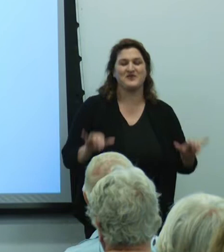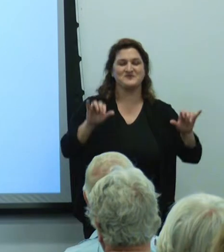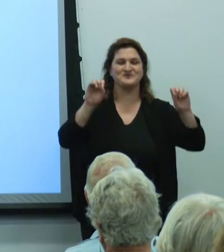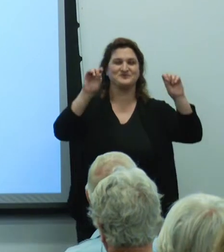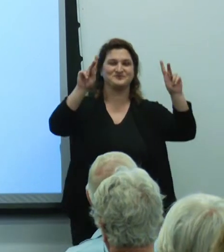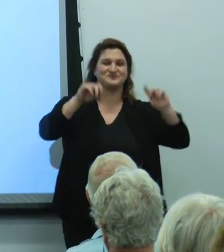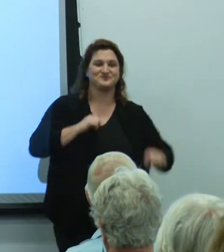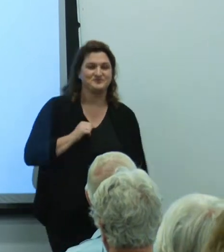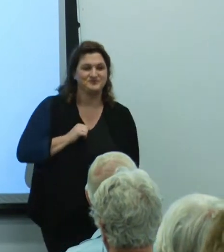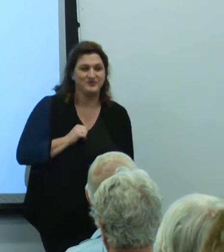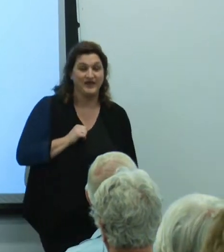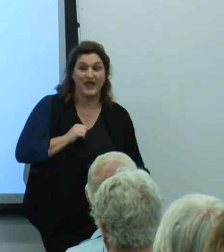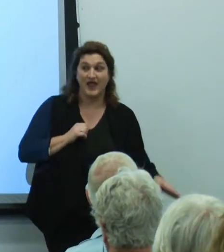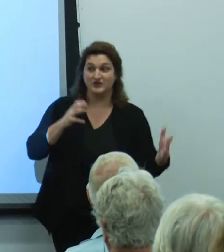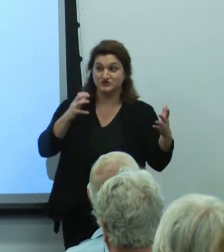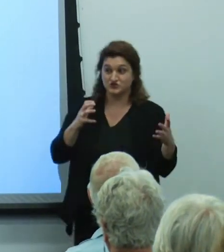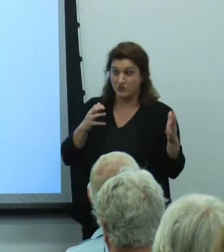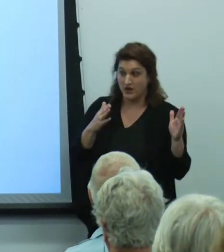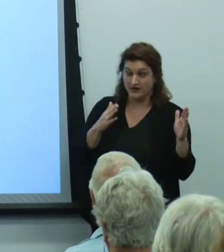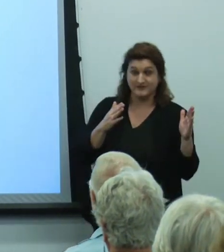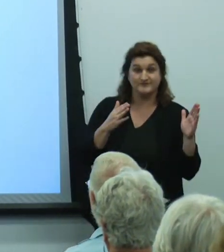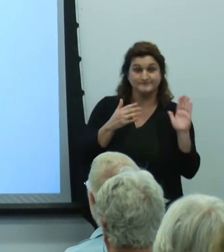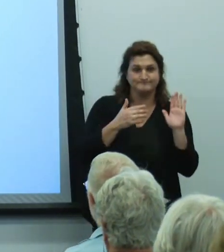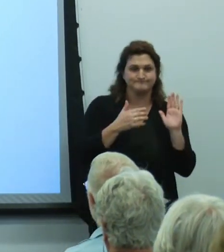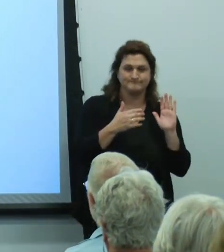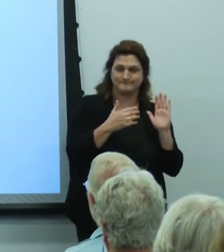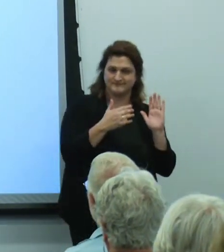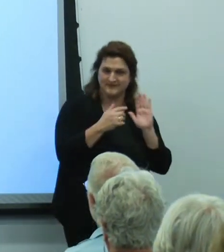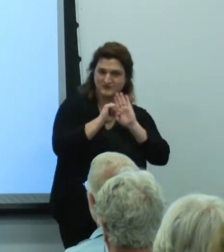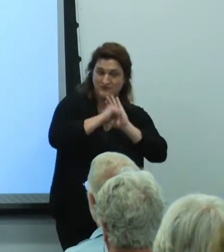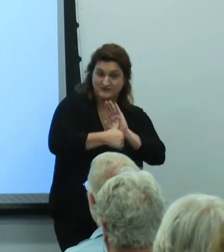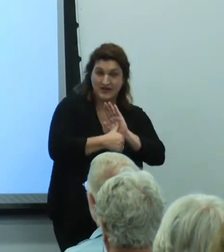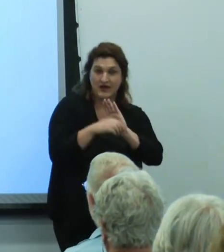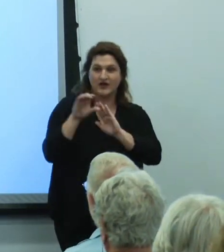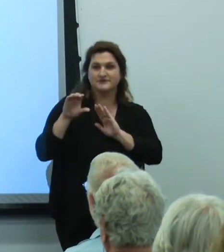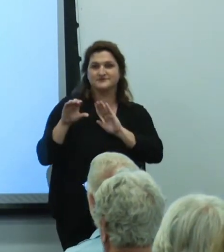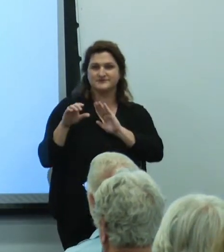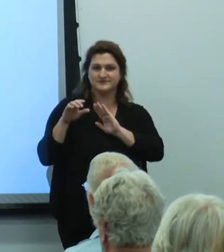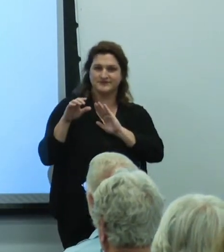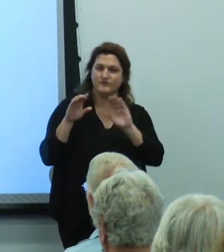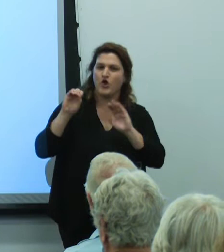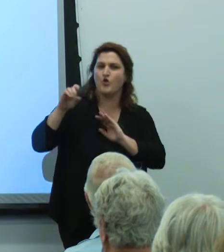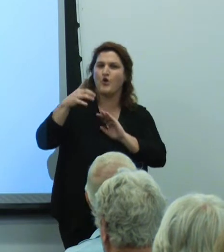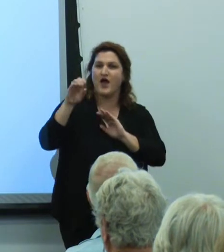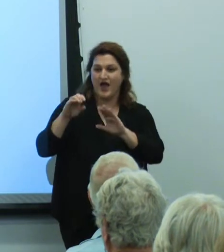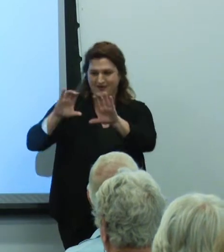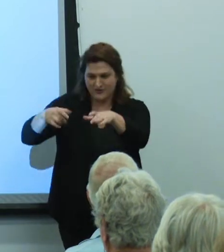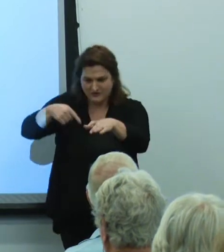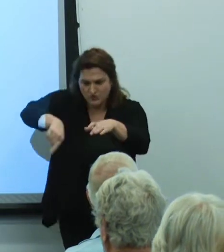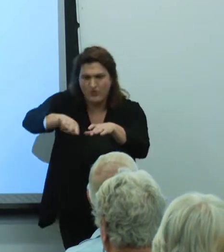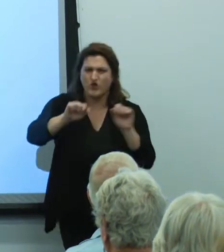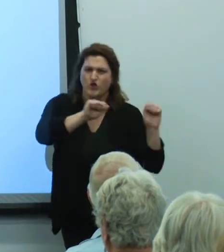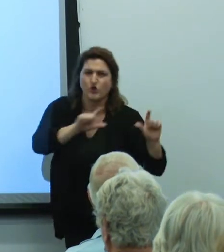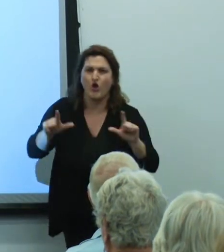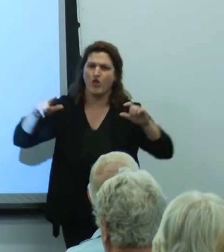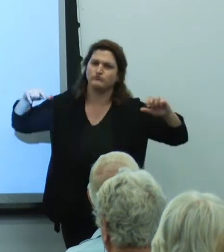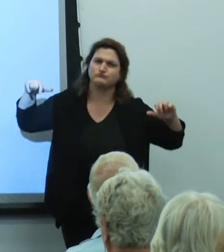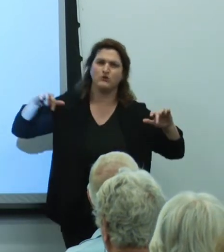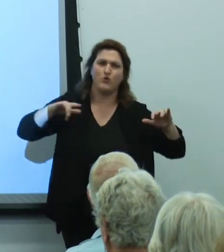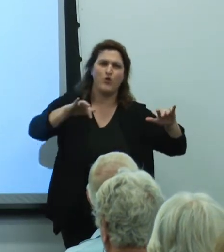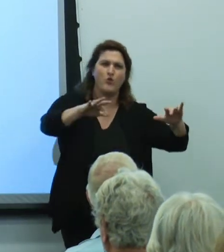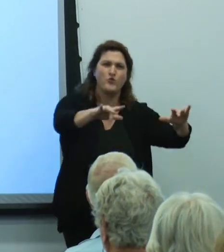All right, well, I just wanted to highlight that Ohioans came out and really promoted the